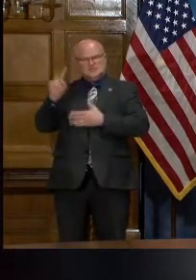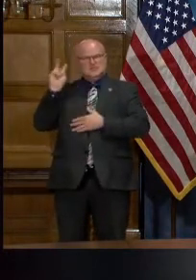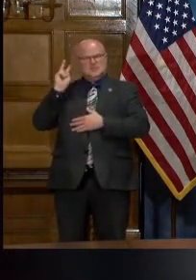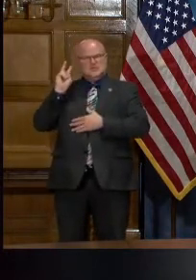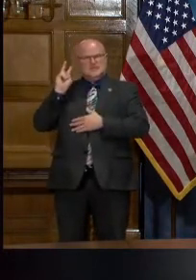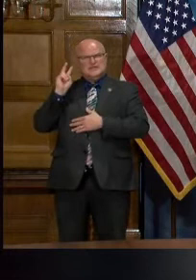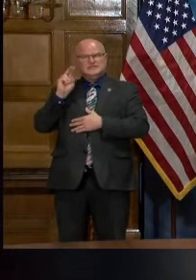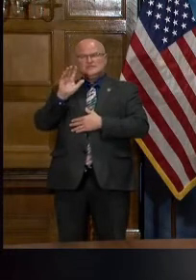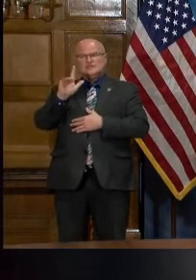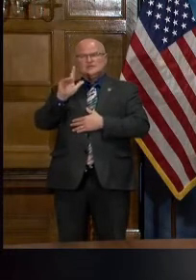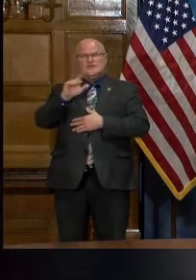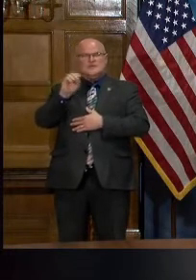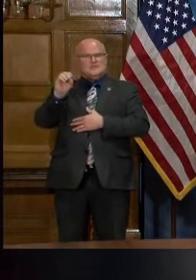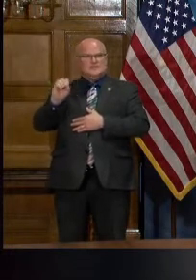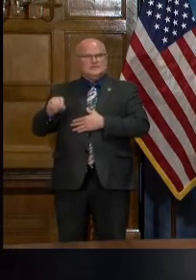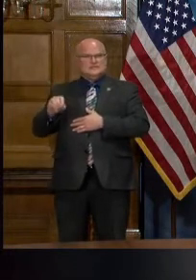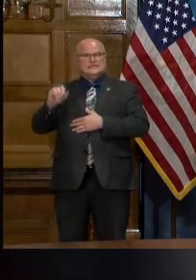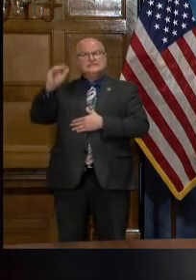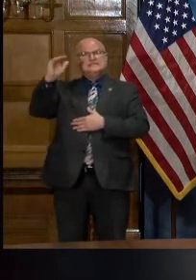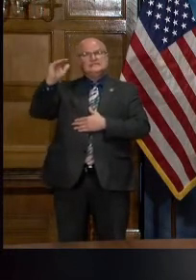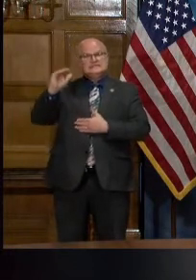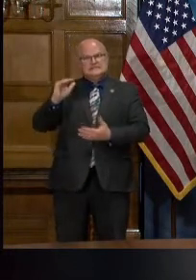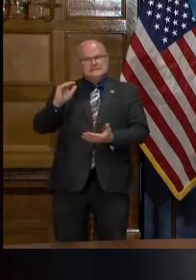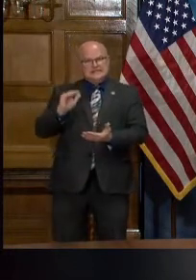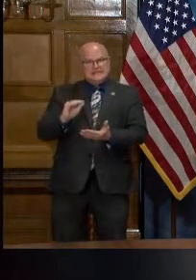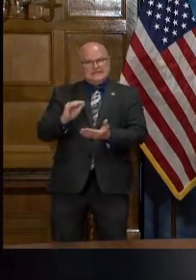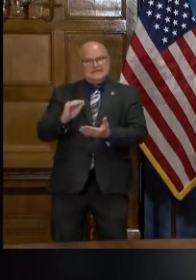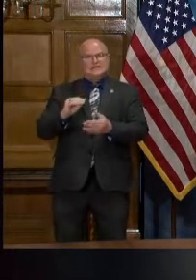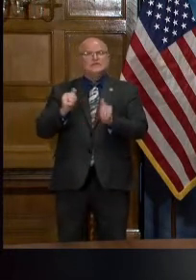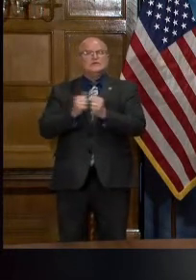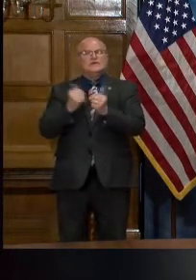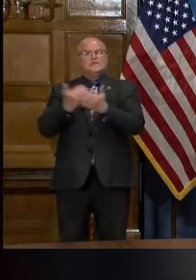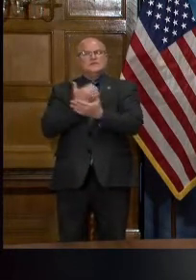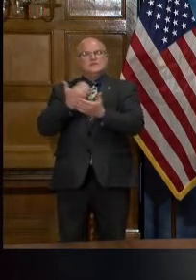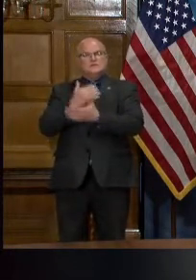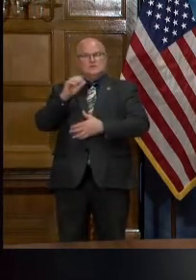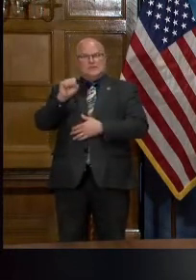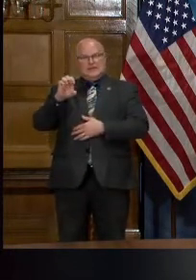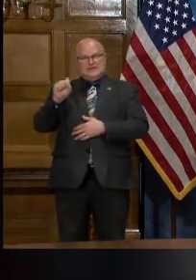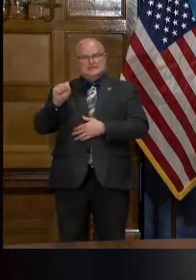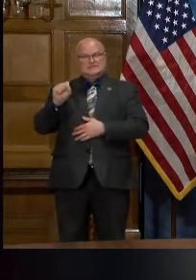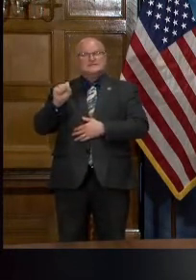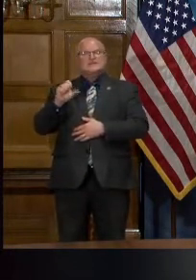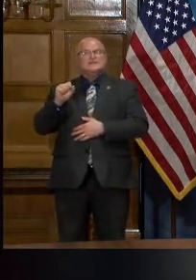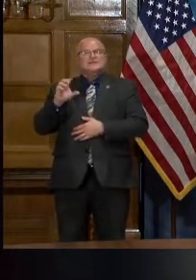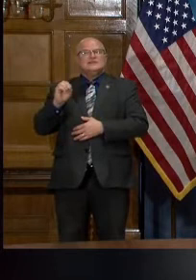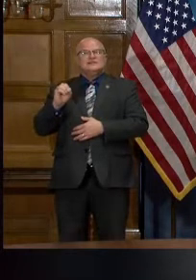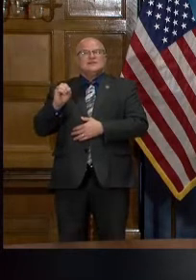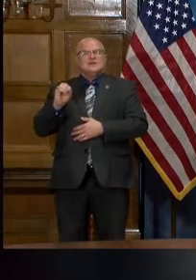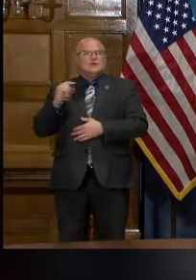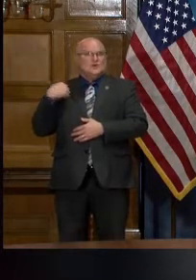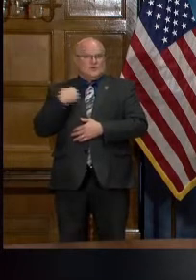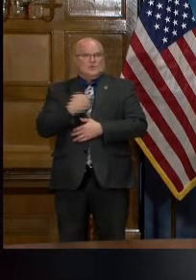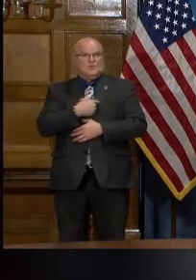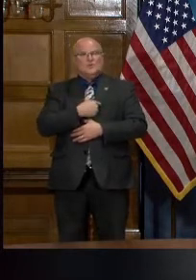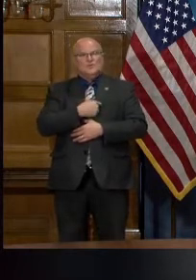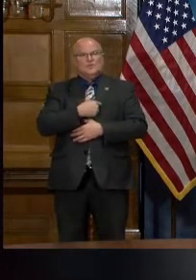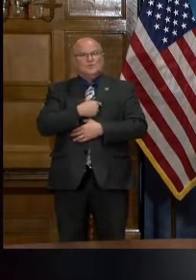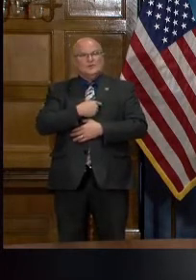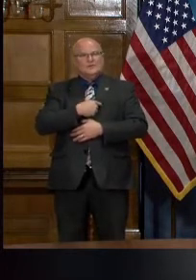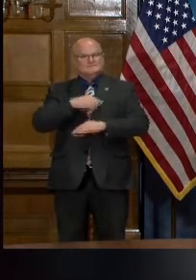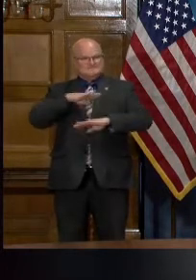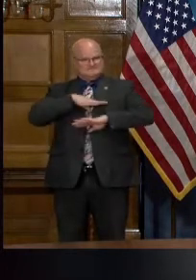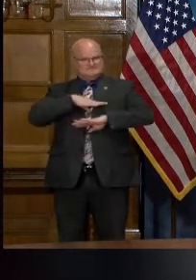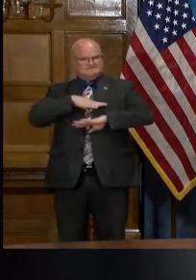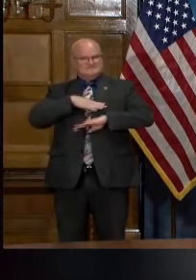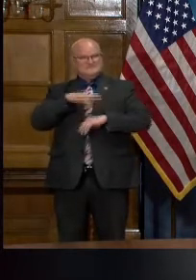a 25% decline in our new case growth. And so we're very pleased with